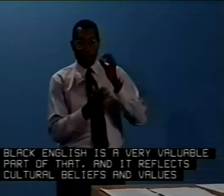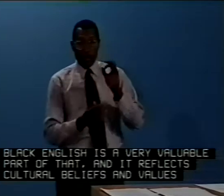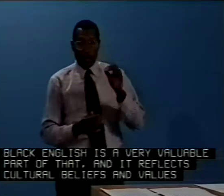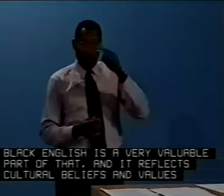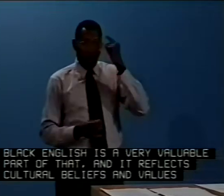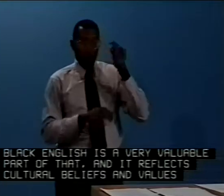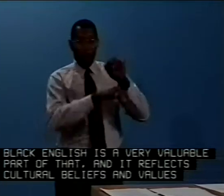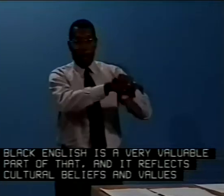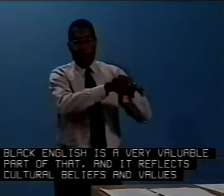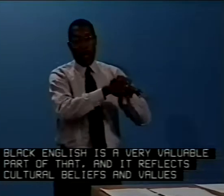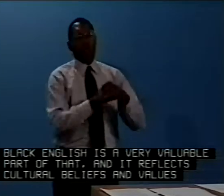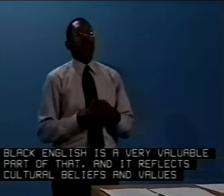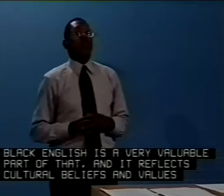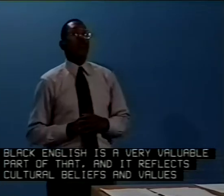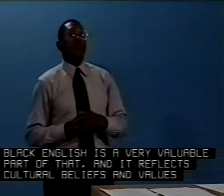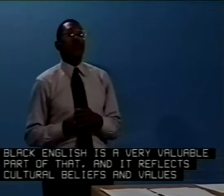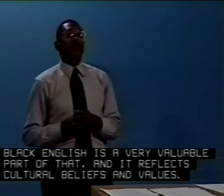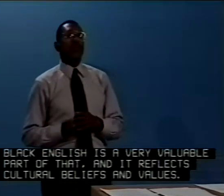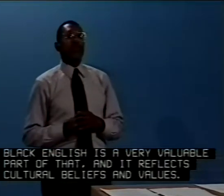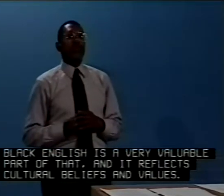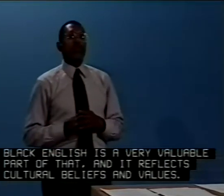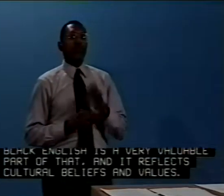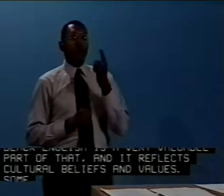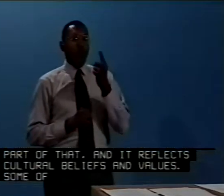Some of the unique aspects of Black English